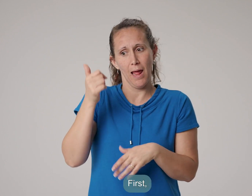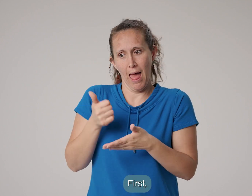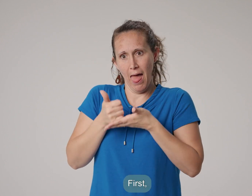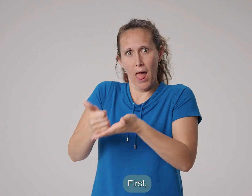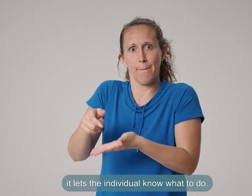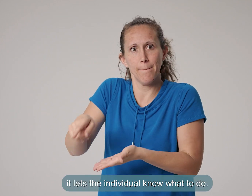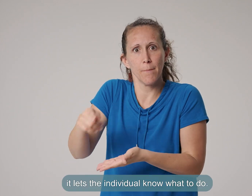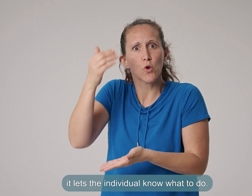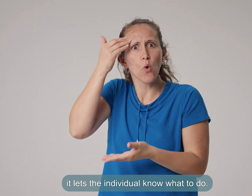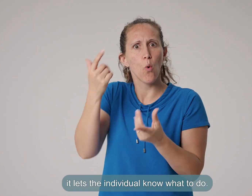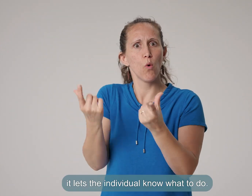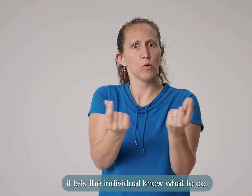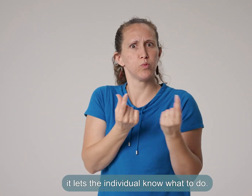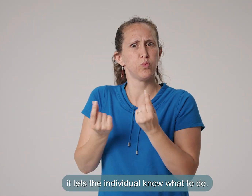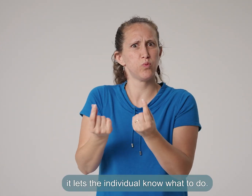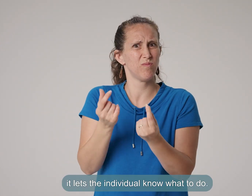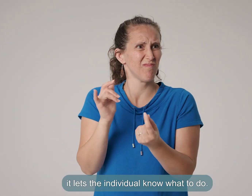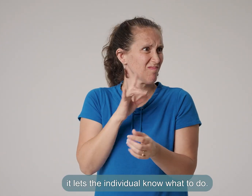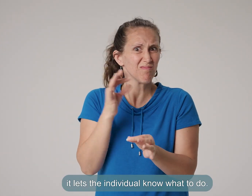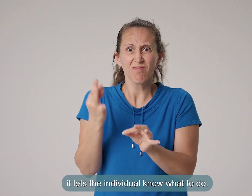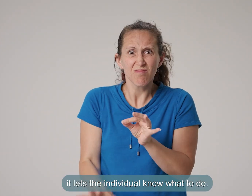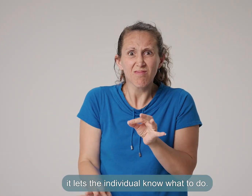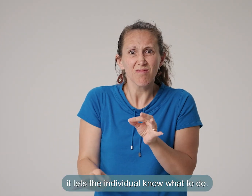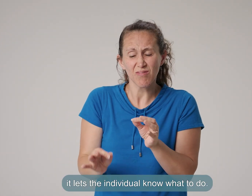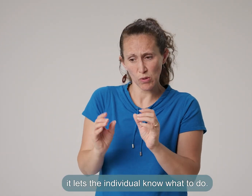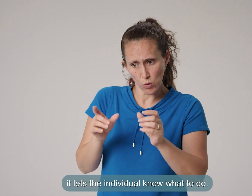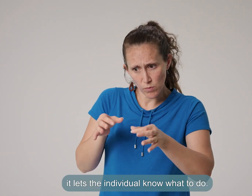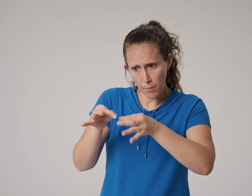First, it lets the individual know what to do.